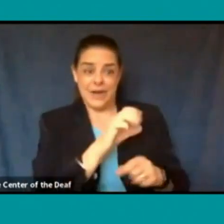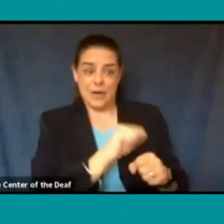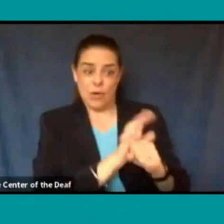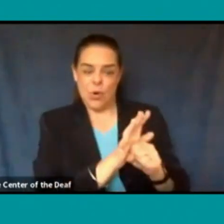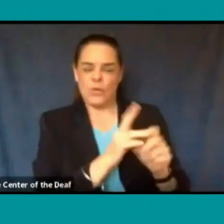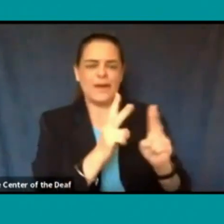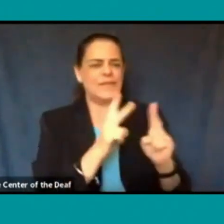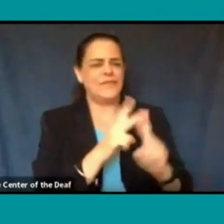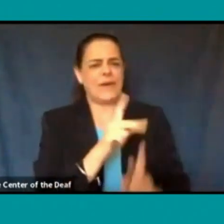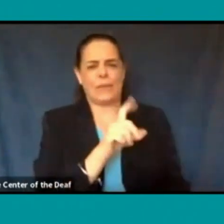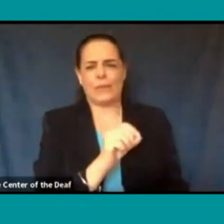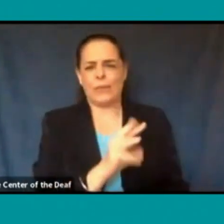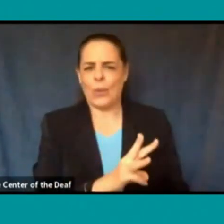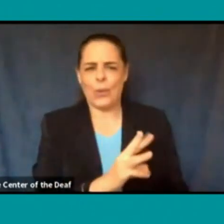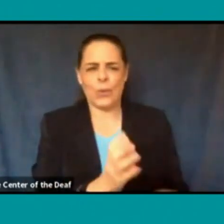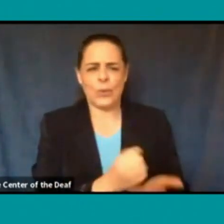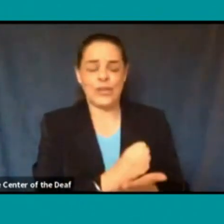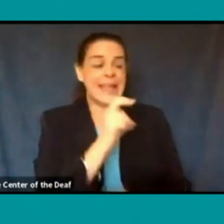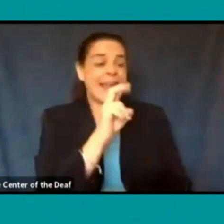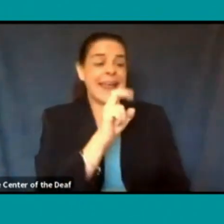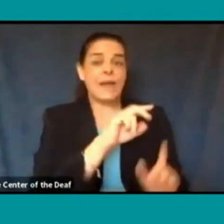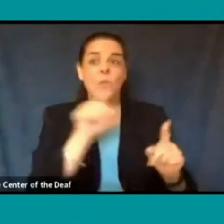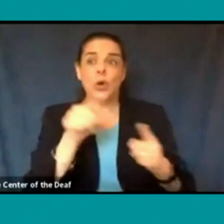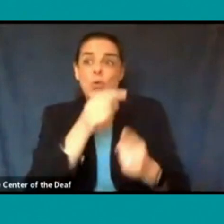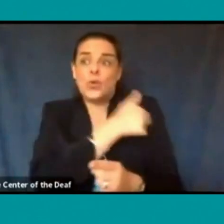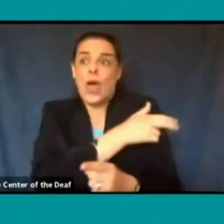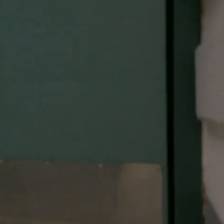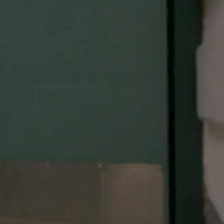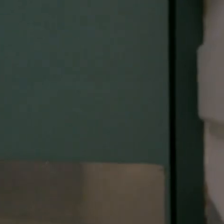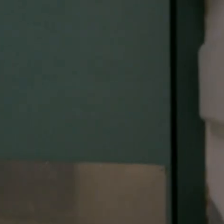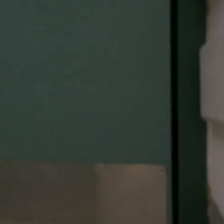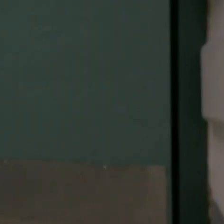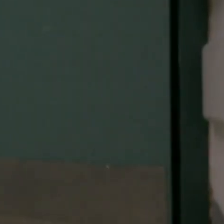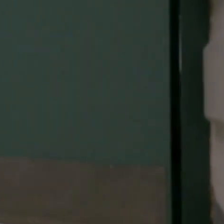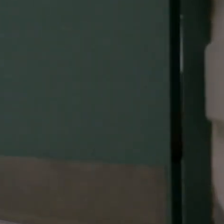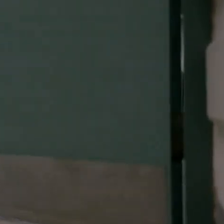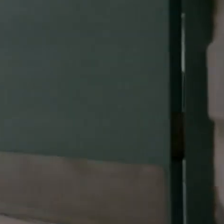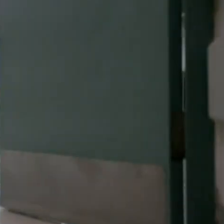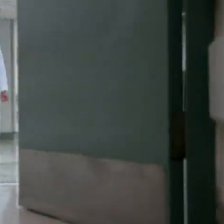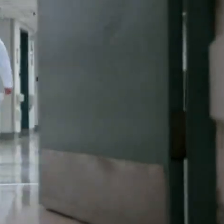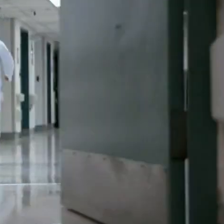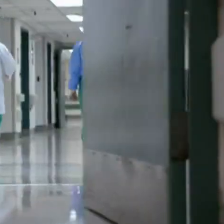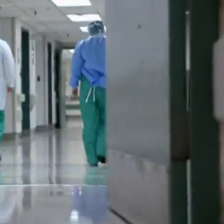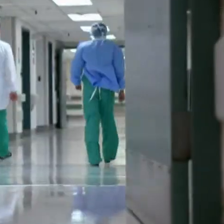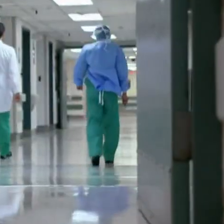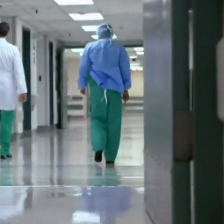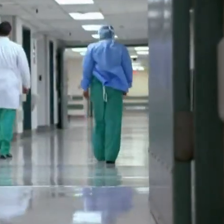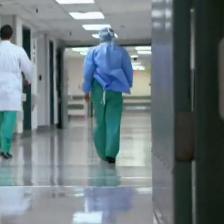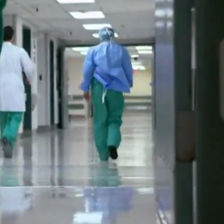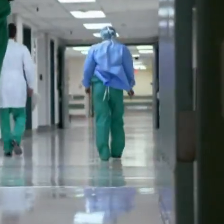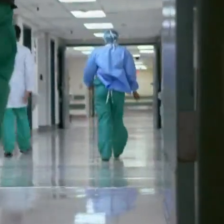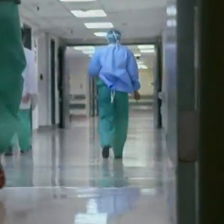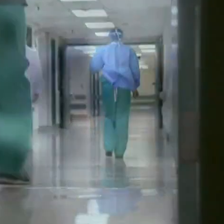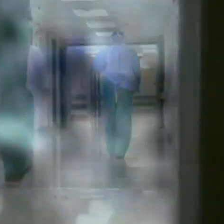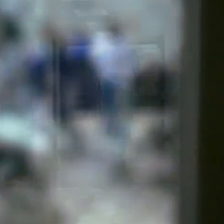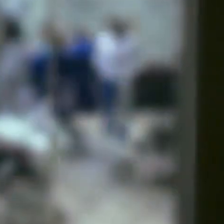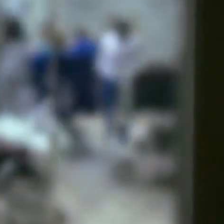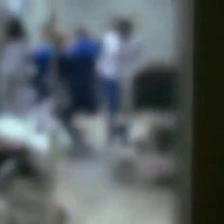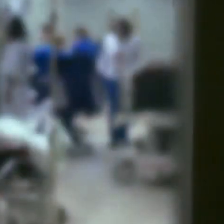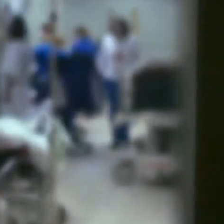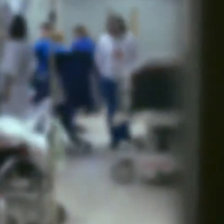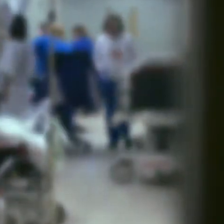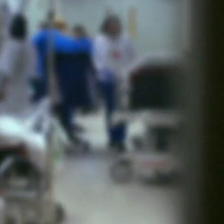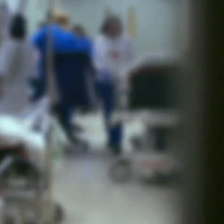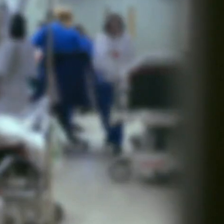The likelihood of them even going to the hospital for COVID-19 is very, very low. Part of why it's hard to calculate overall odds of dying of the virus